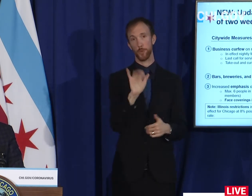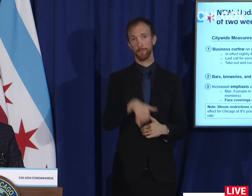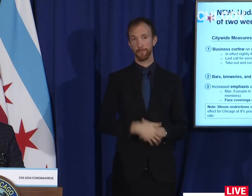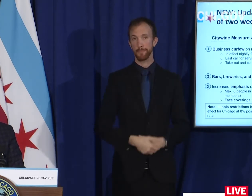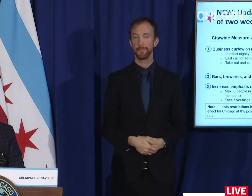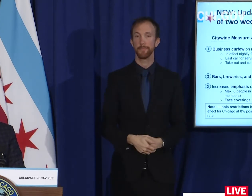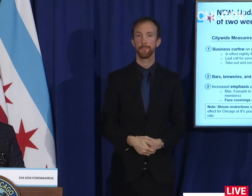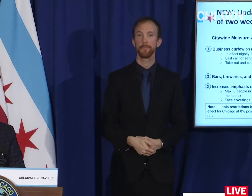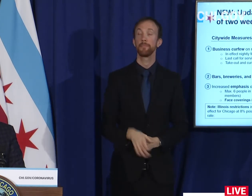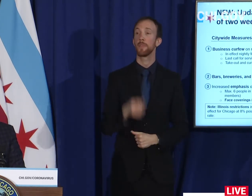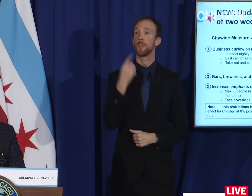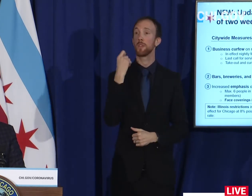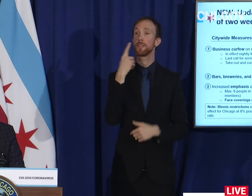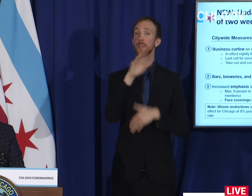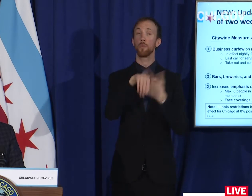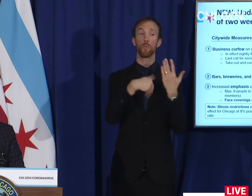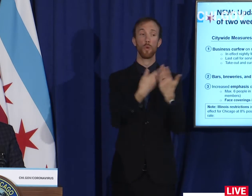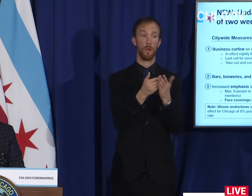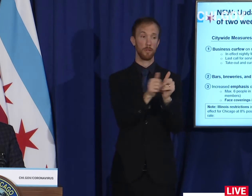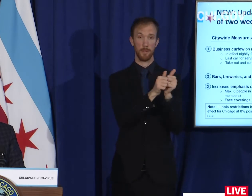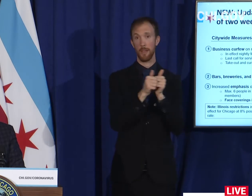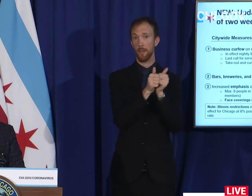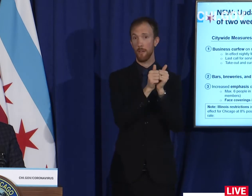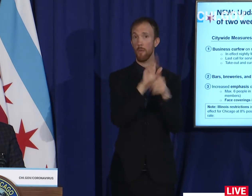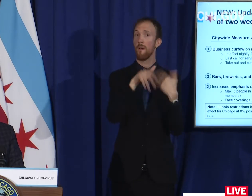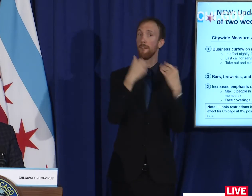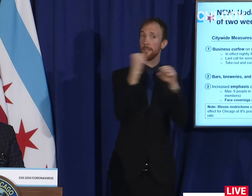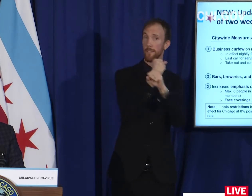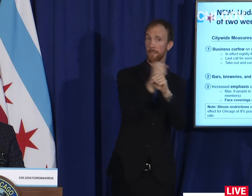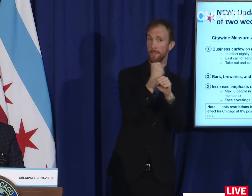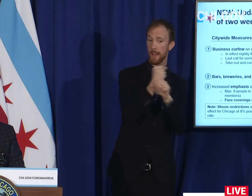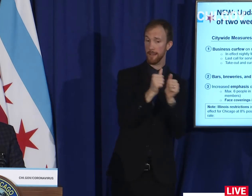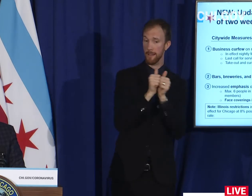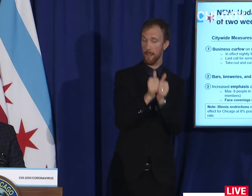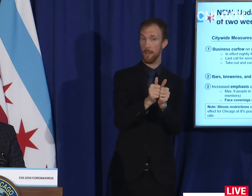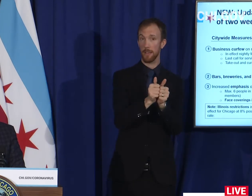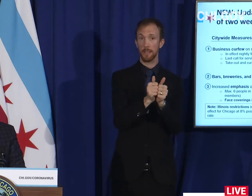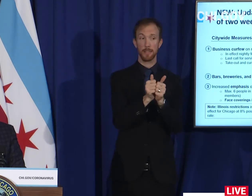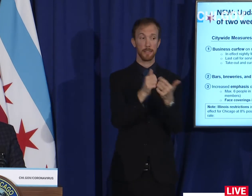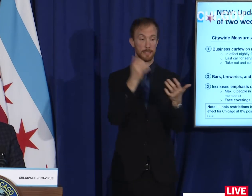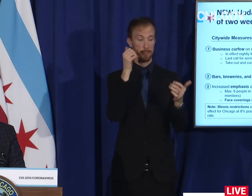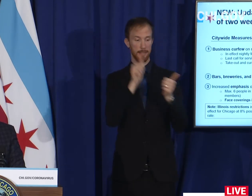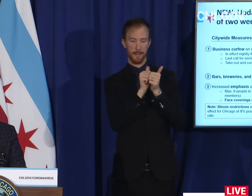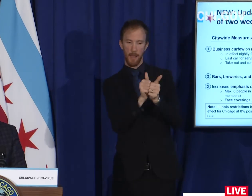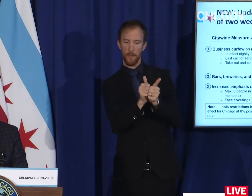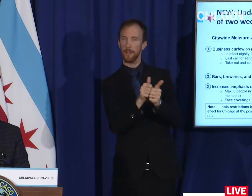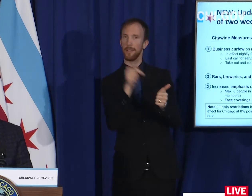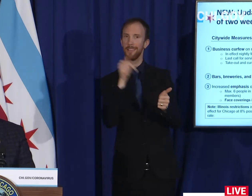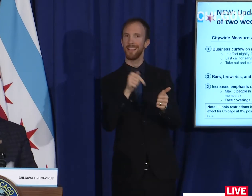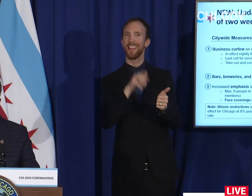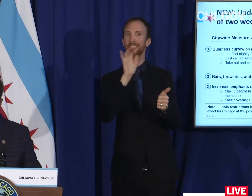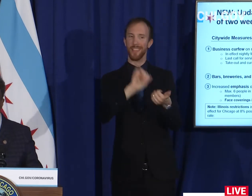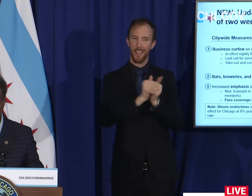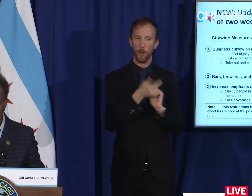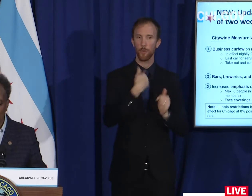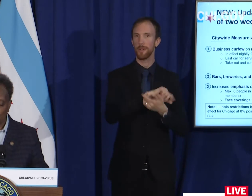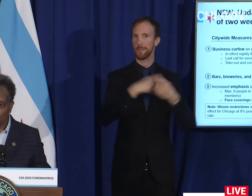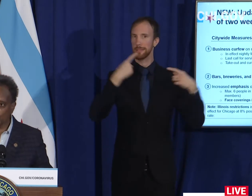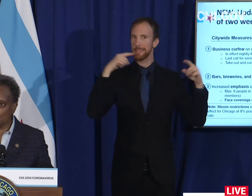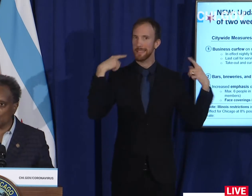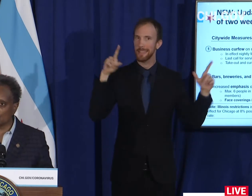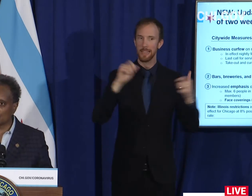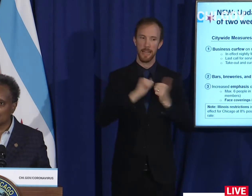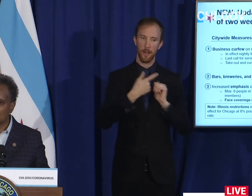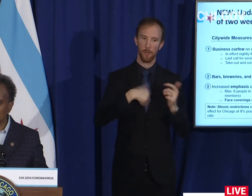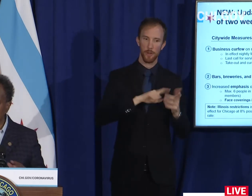together, because together is the only way forward and through. Together means that we are